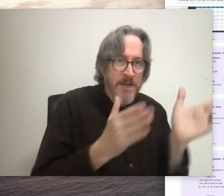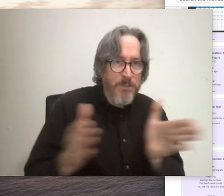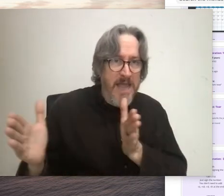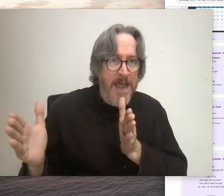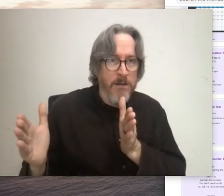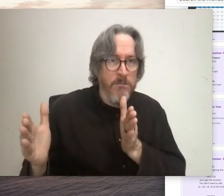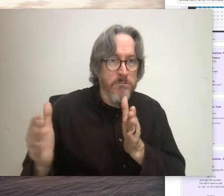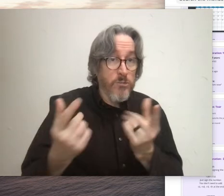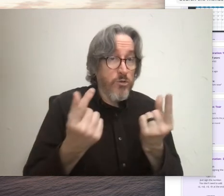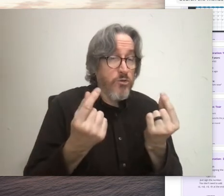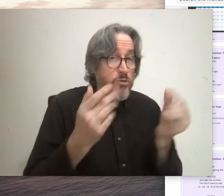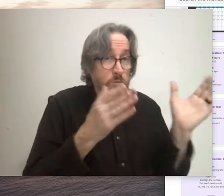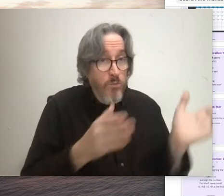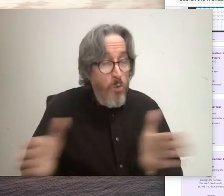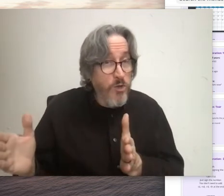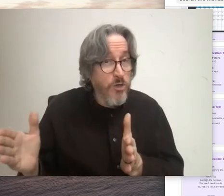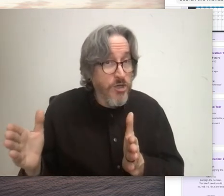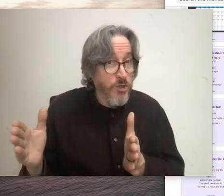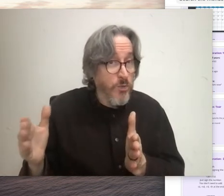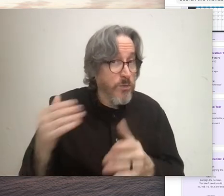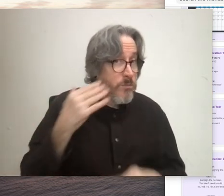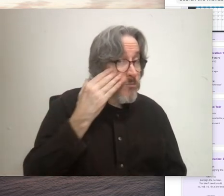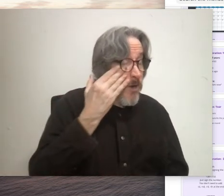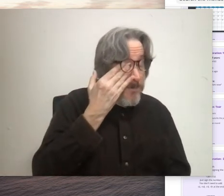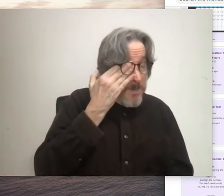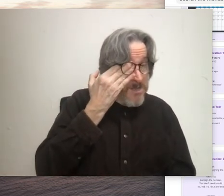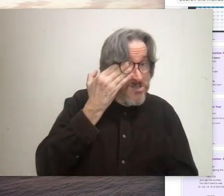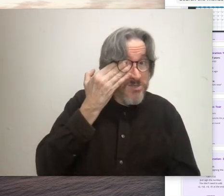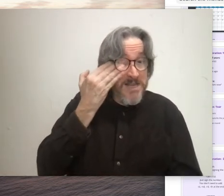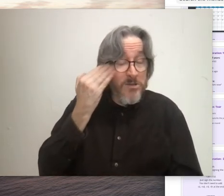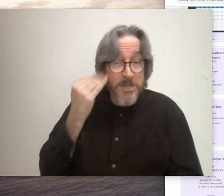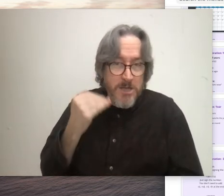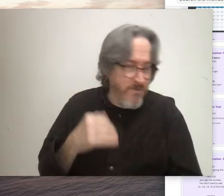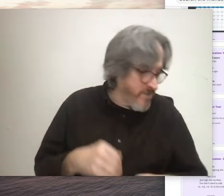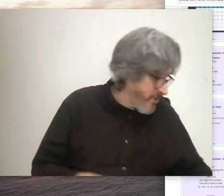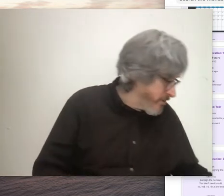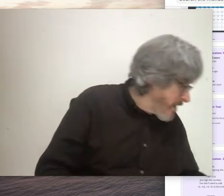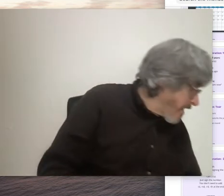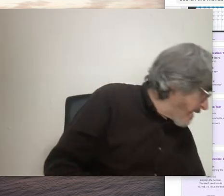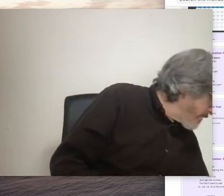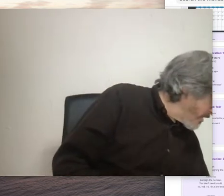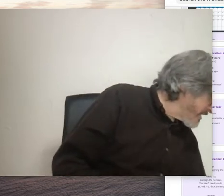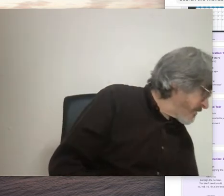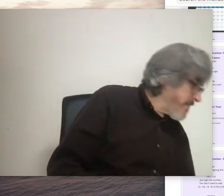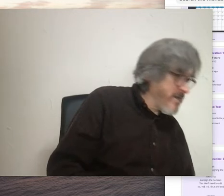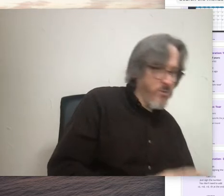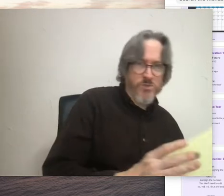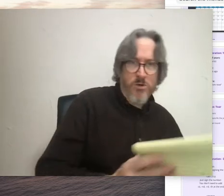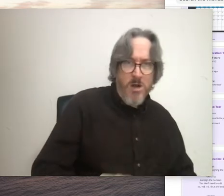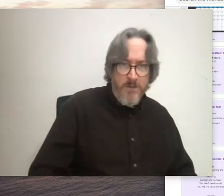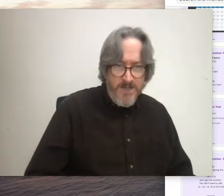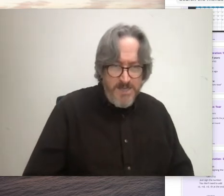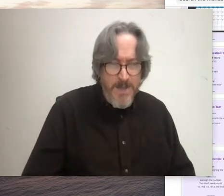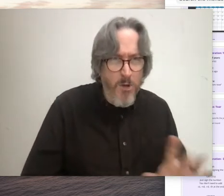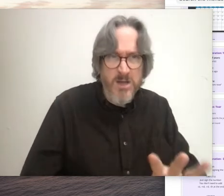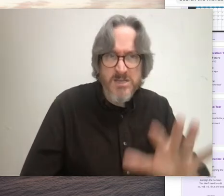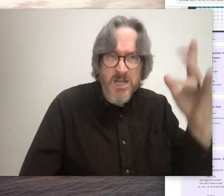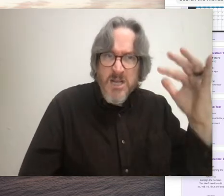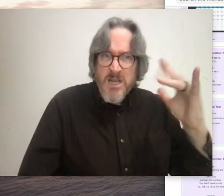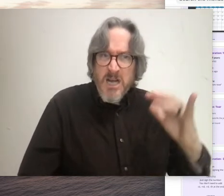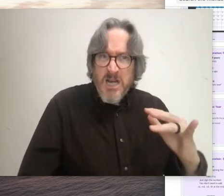tend to sign plan. What are you going to do? Right. So take a look at the conversations. I'm going to look to see what my notes were on these. I